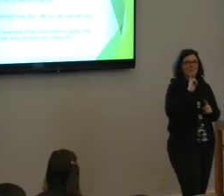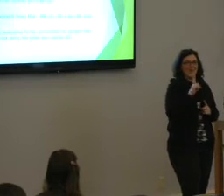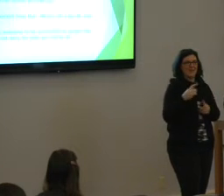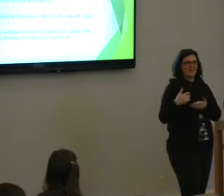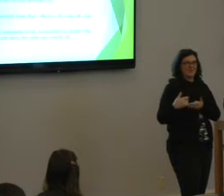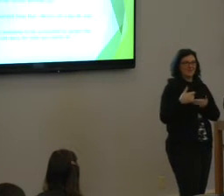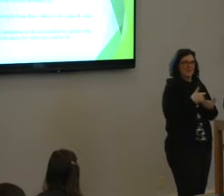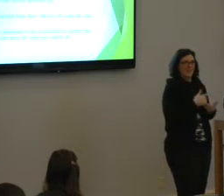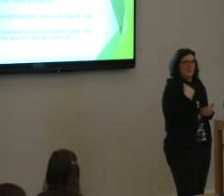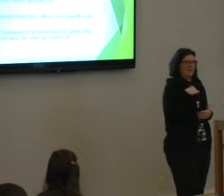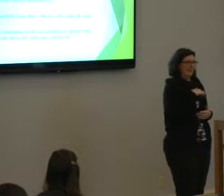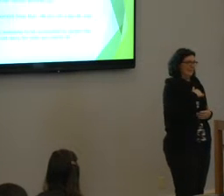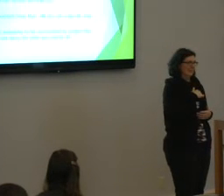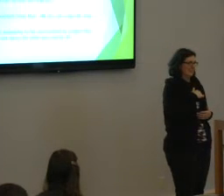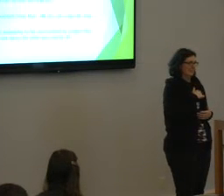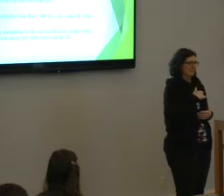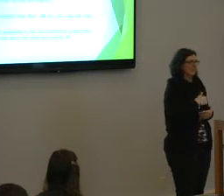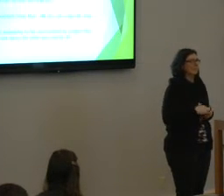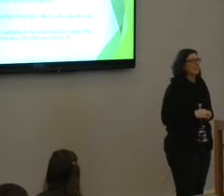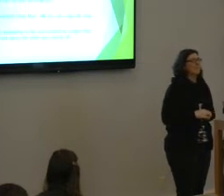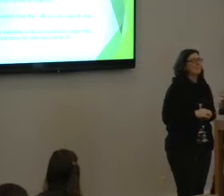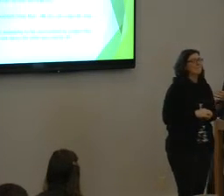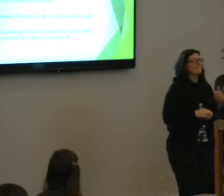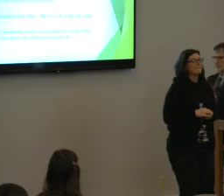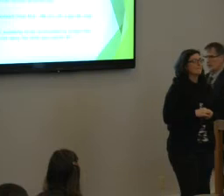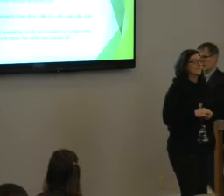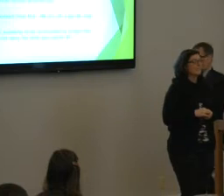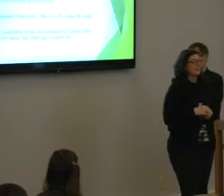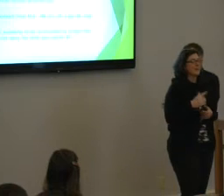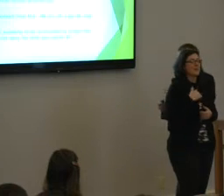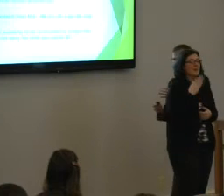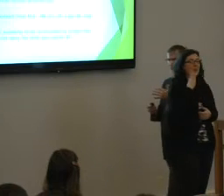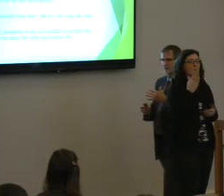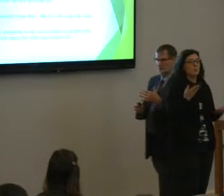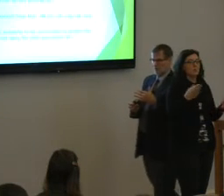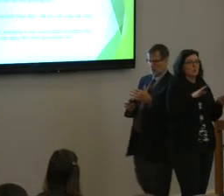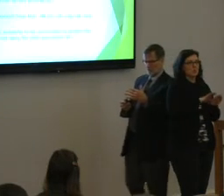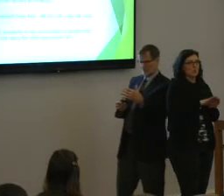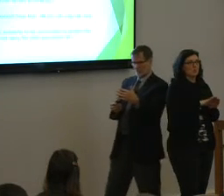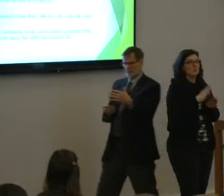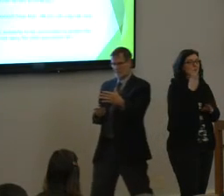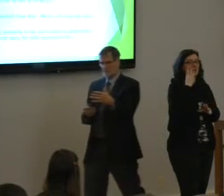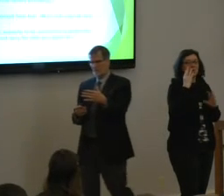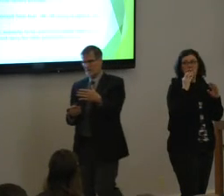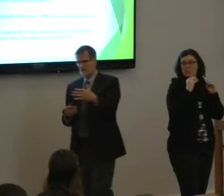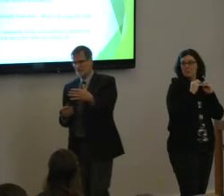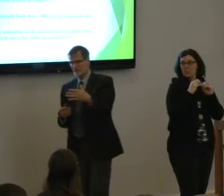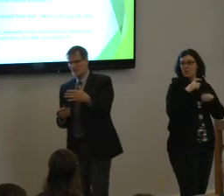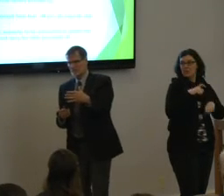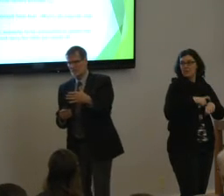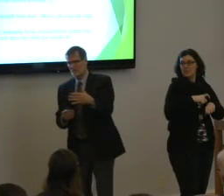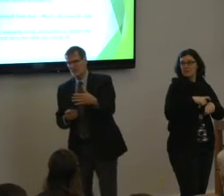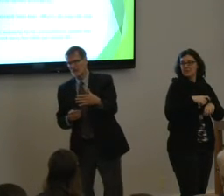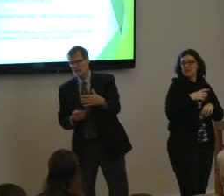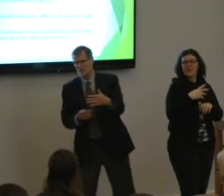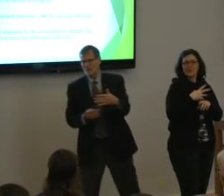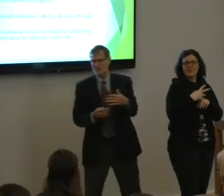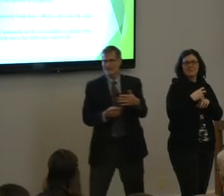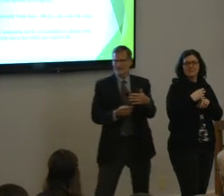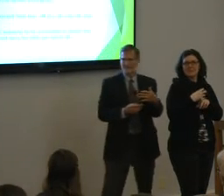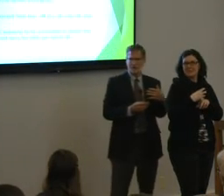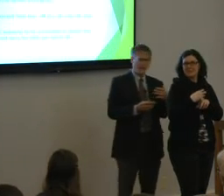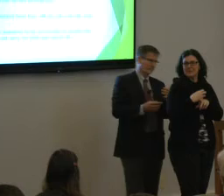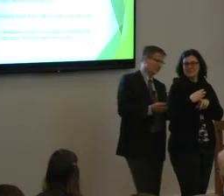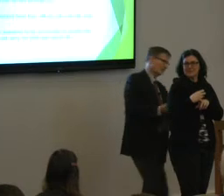something for us. And I'm going to close here, even though there's more. Right? We're about closing time. A little bit